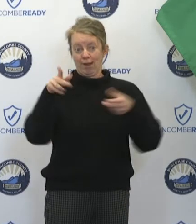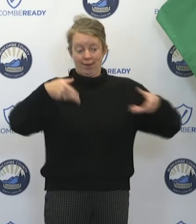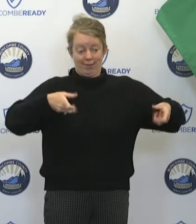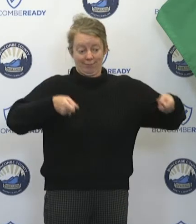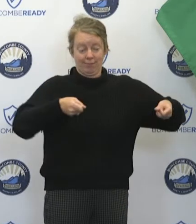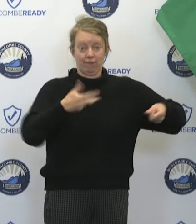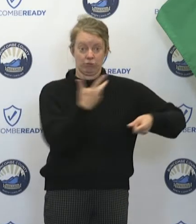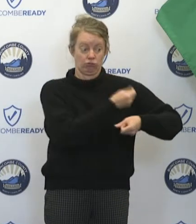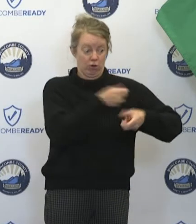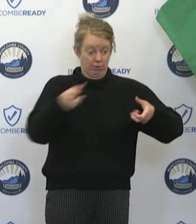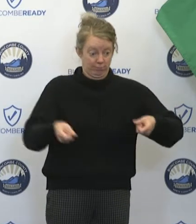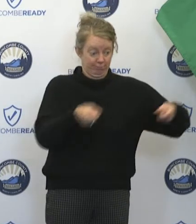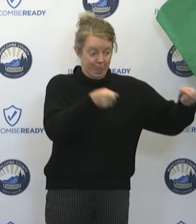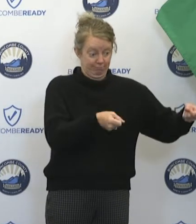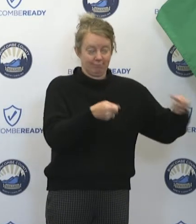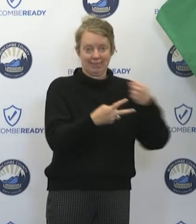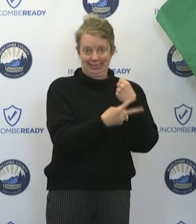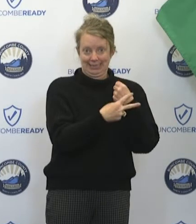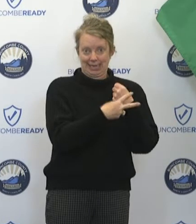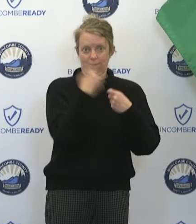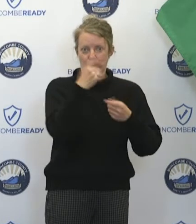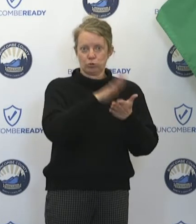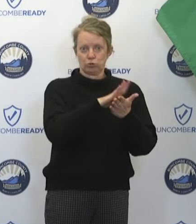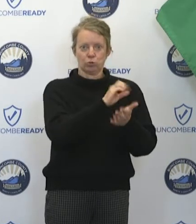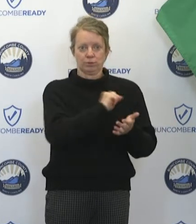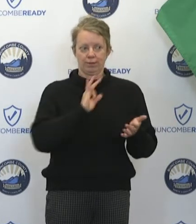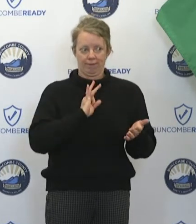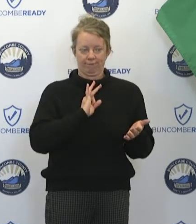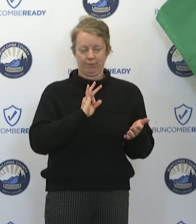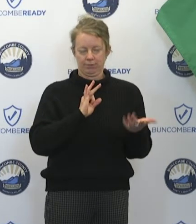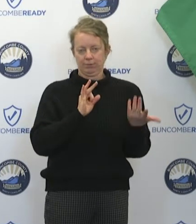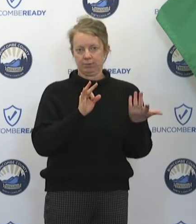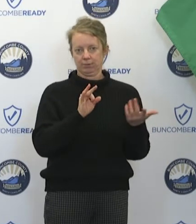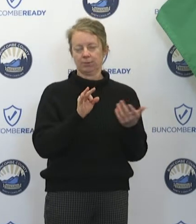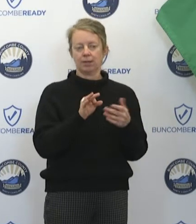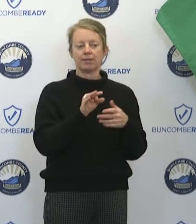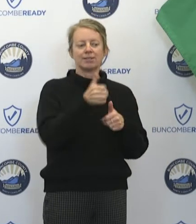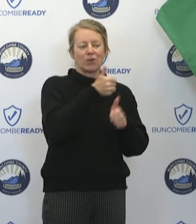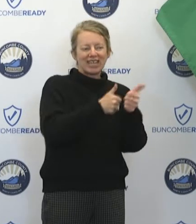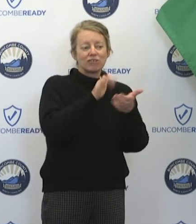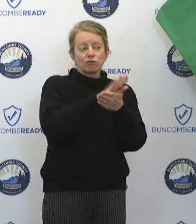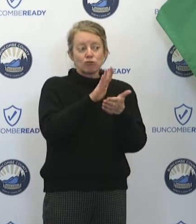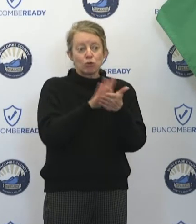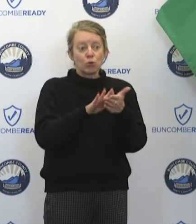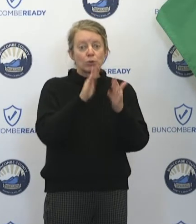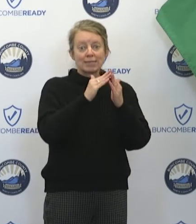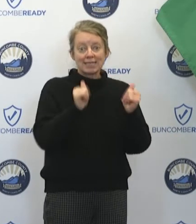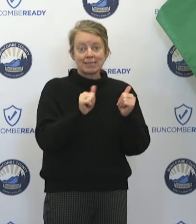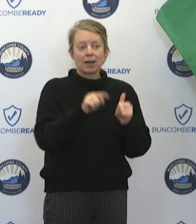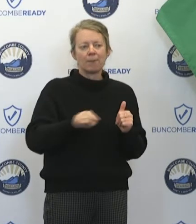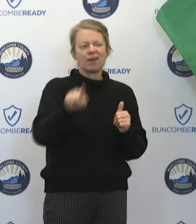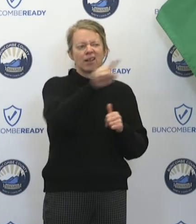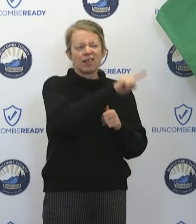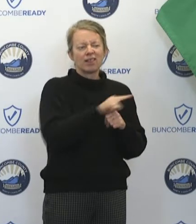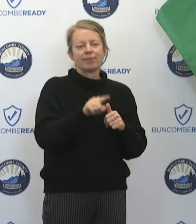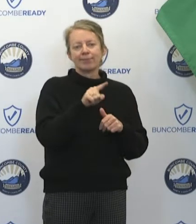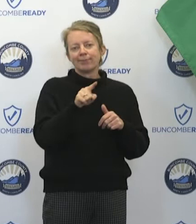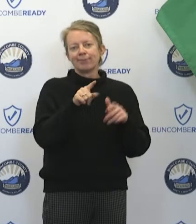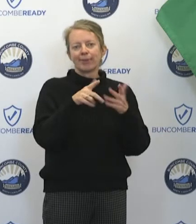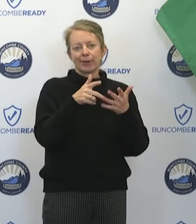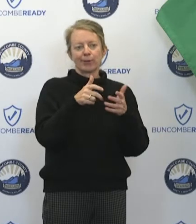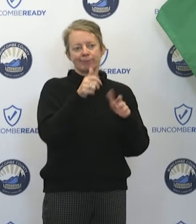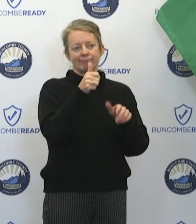County HHS will schedule school staff identified by each school system as interested in